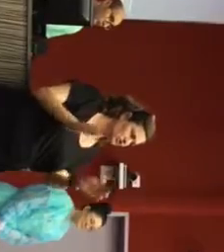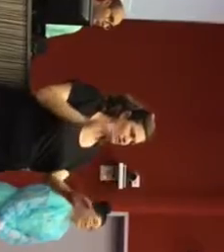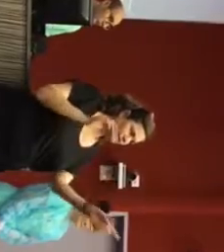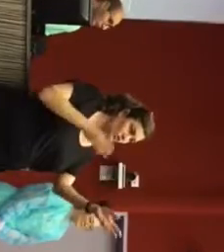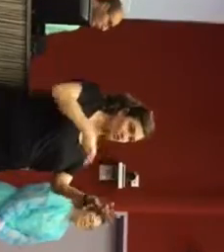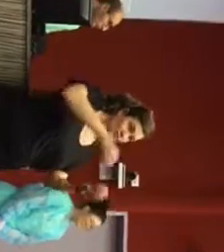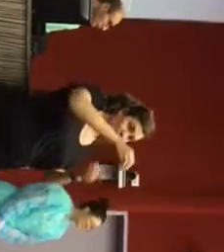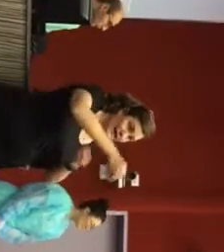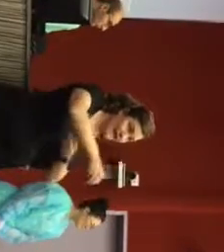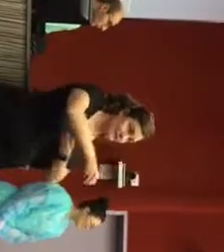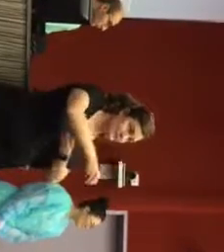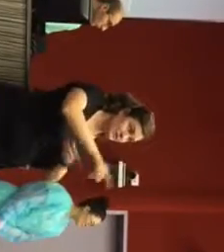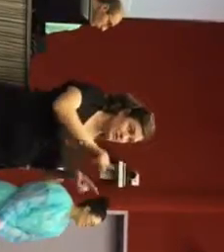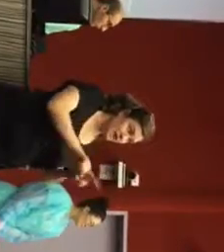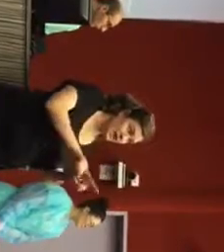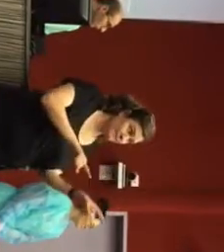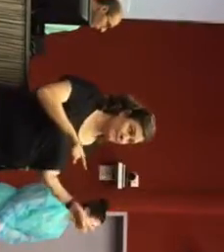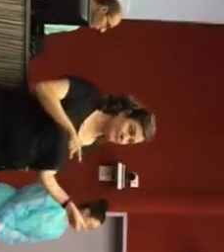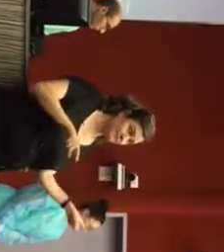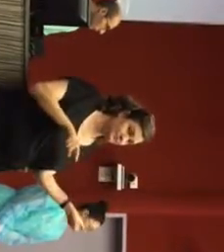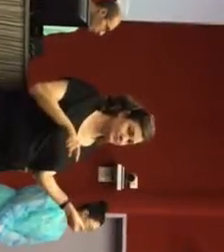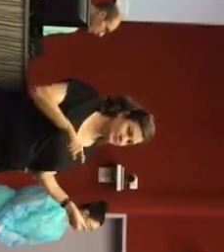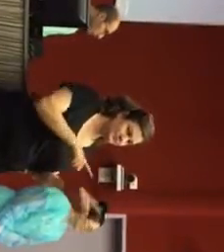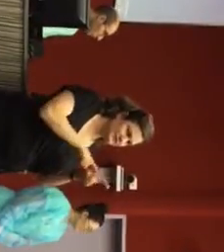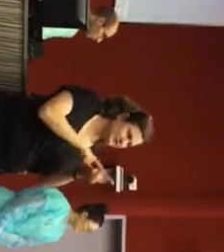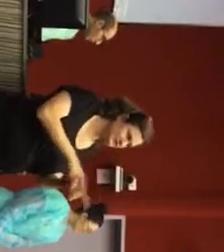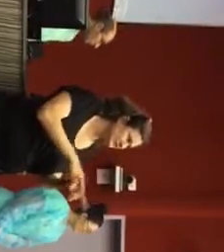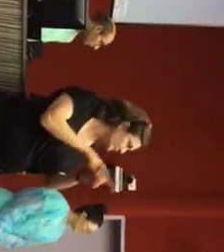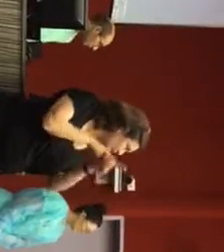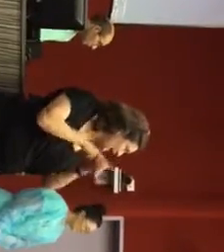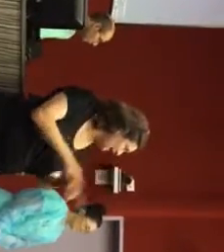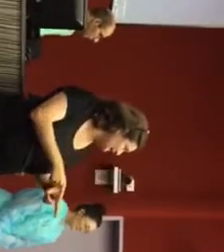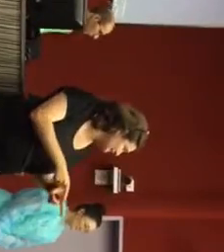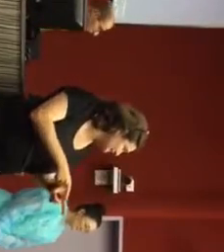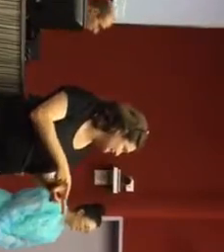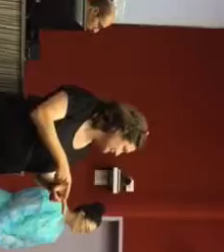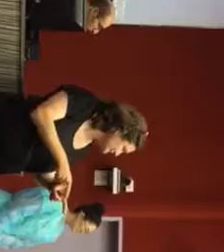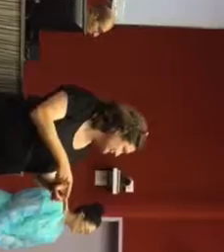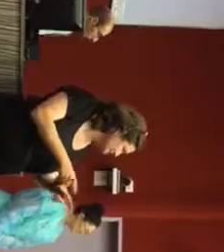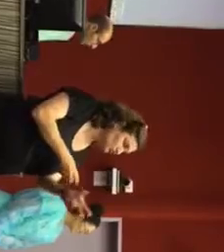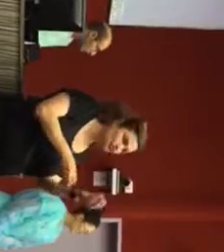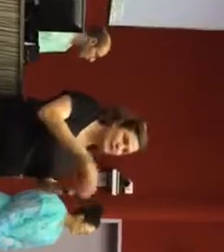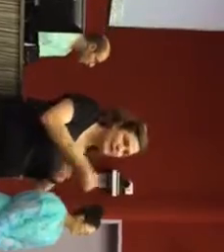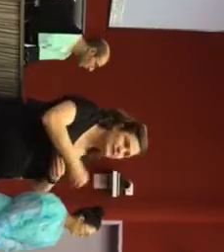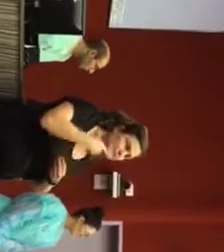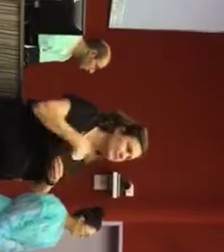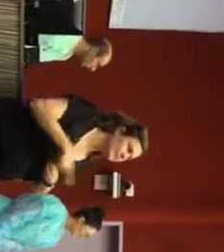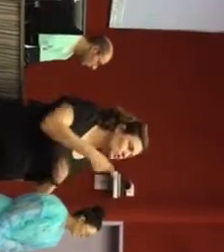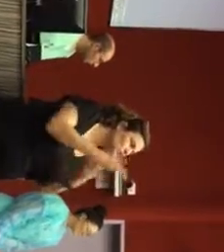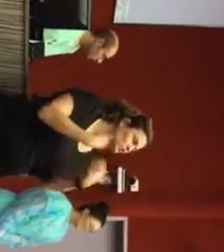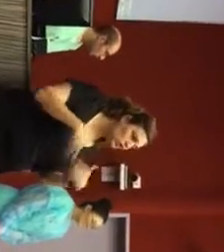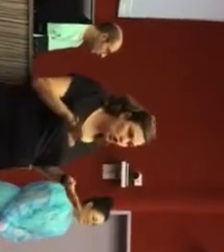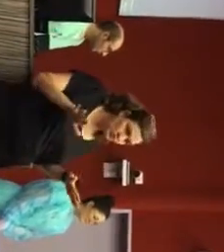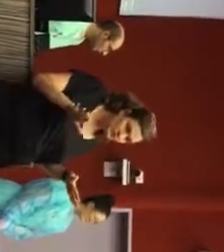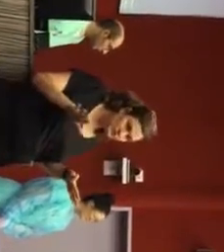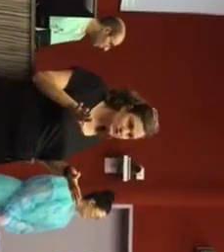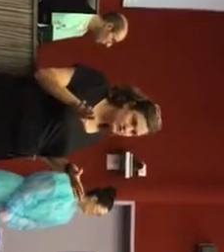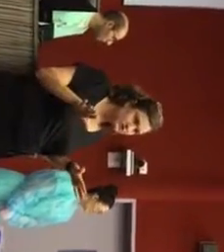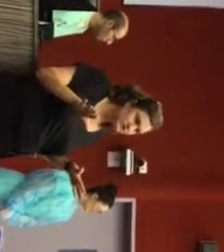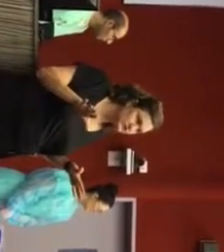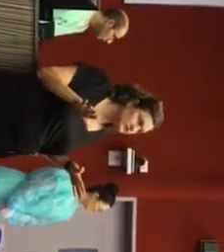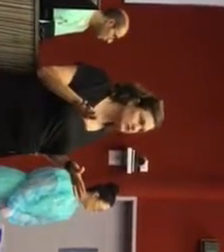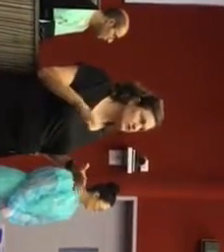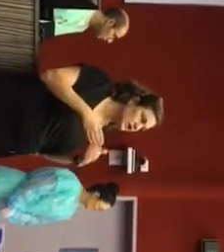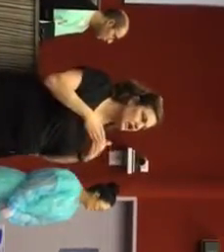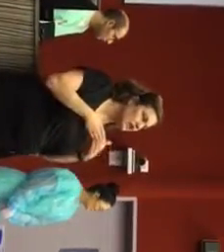replacement? For replacement, well, it depends. If the replacement's because you've lost them, then that's the length